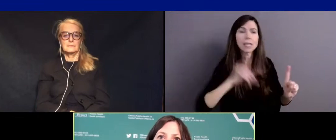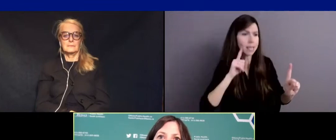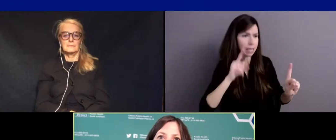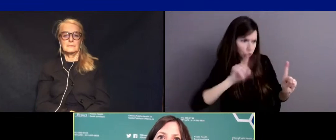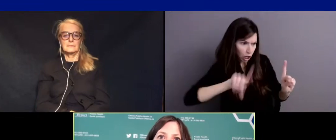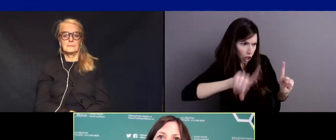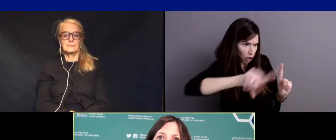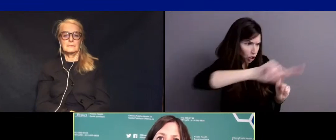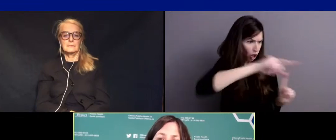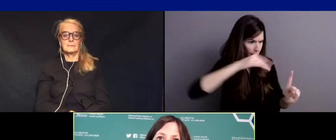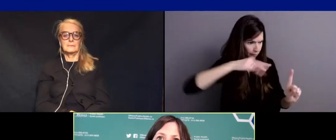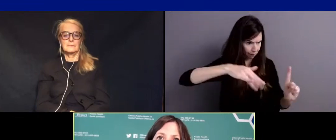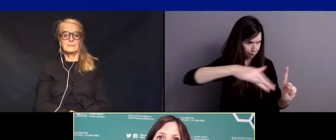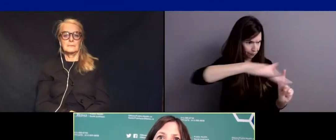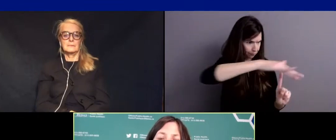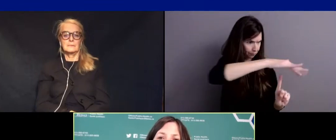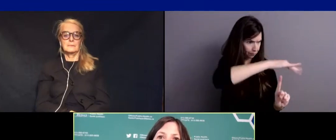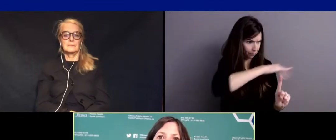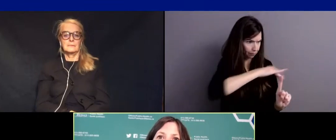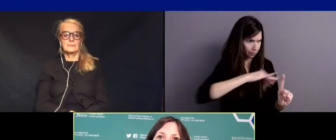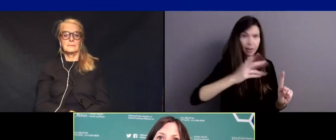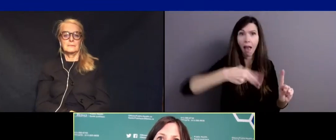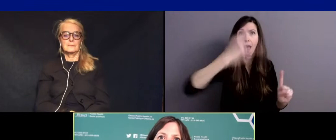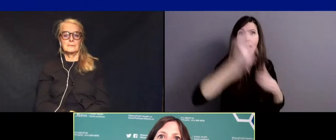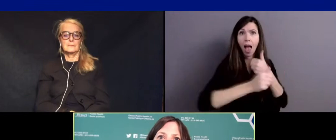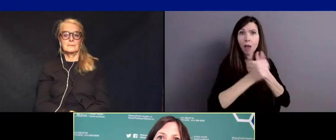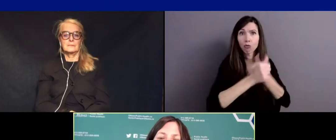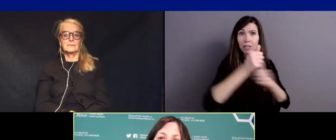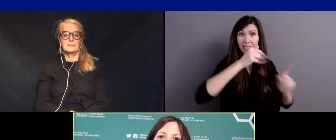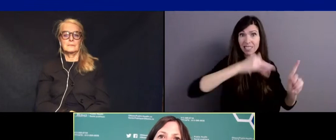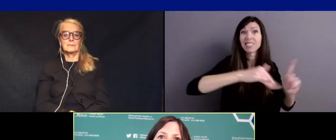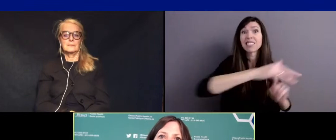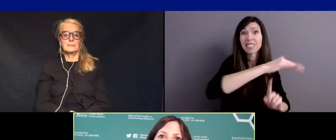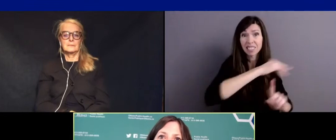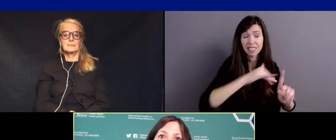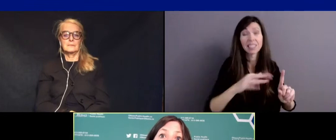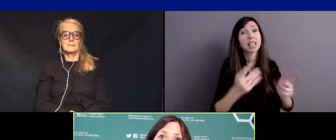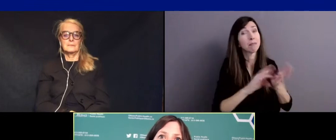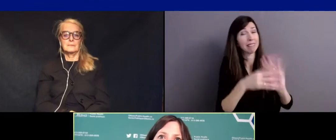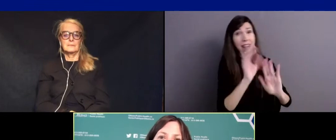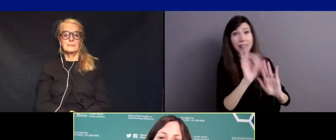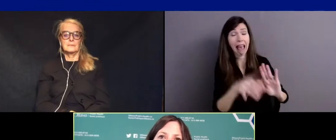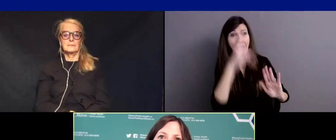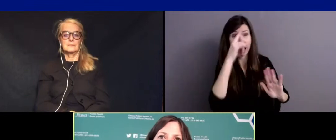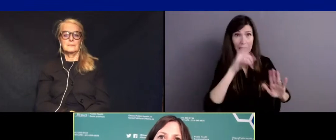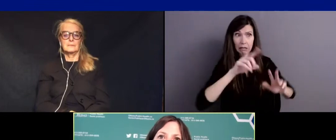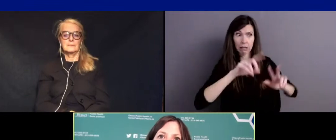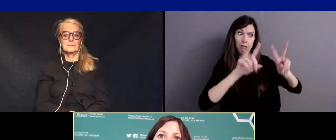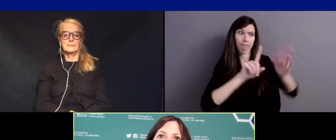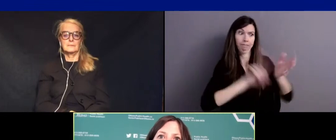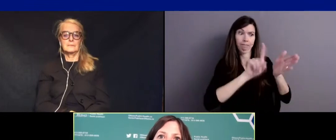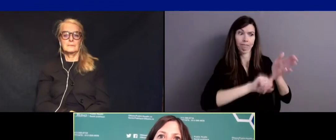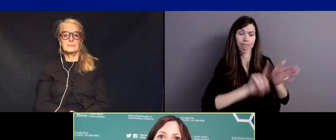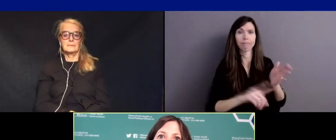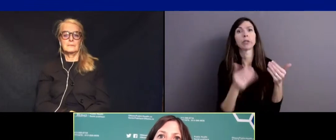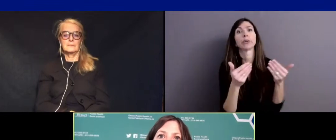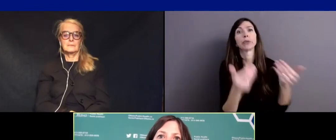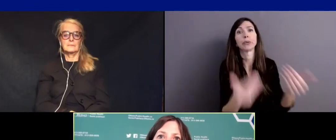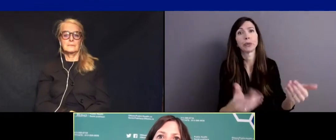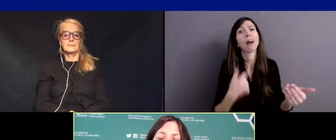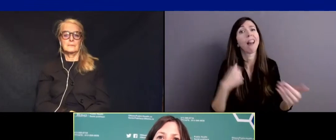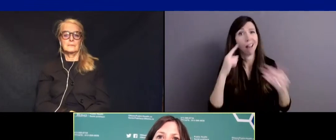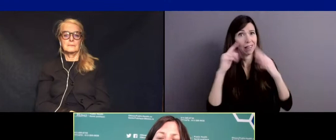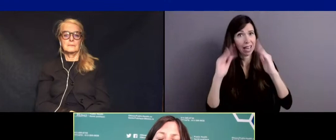themselves 5 days after exposure. So this, this investigation will be continuing. We expect those numbers to